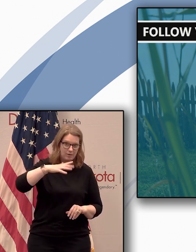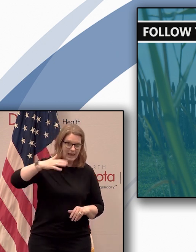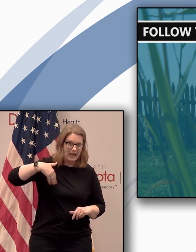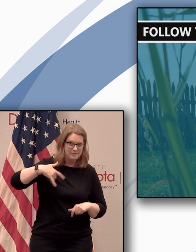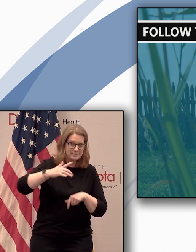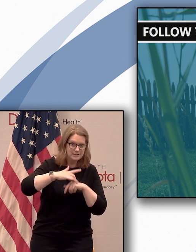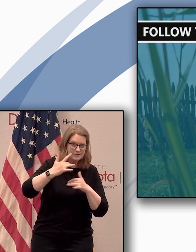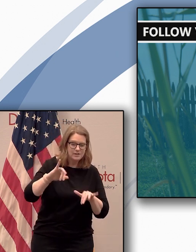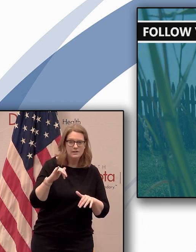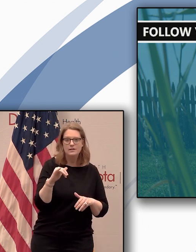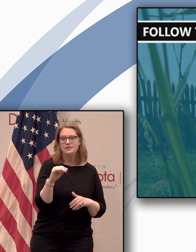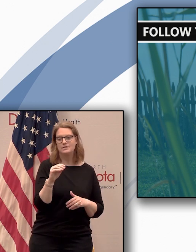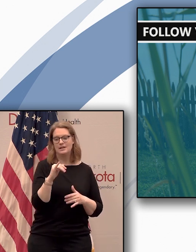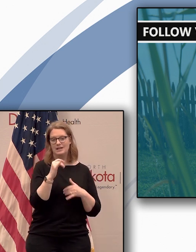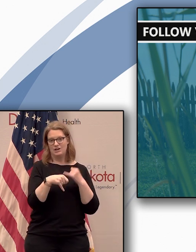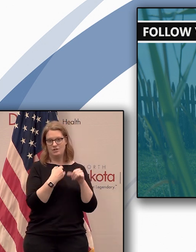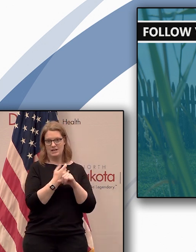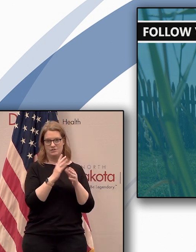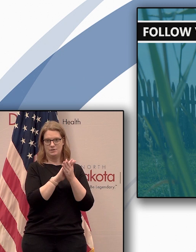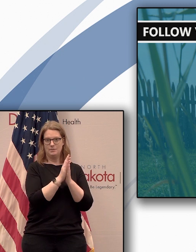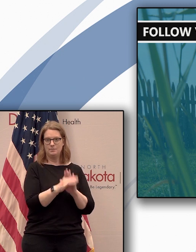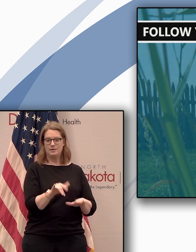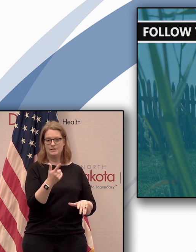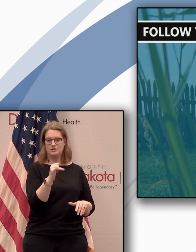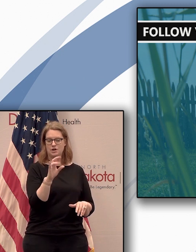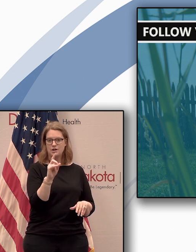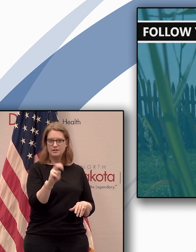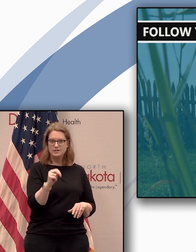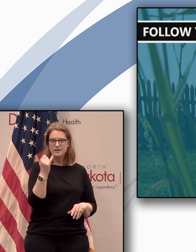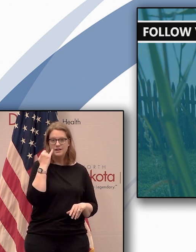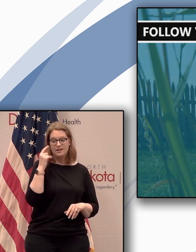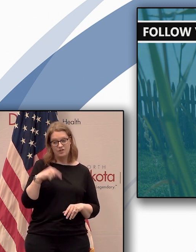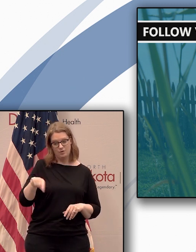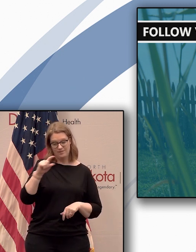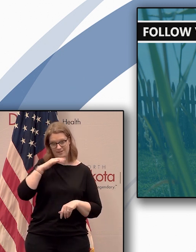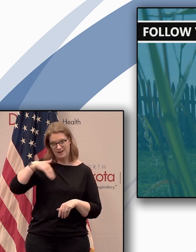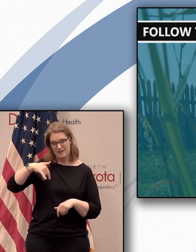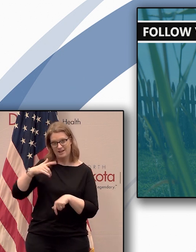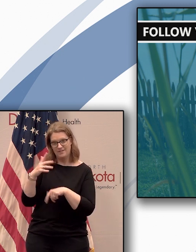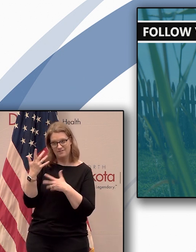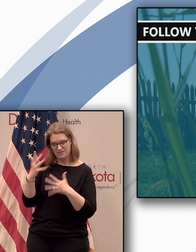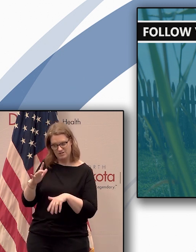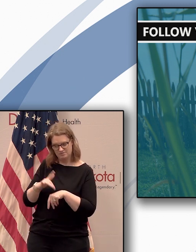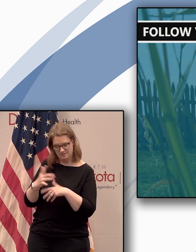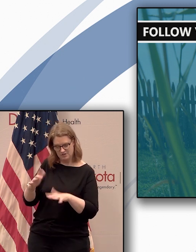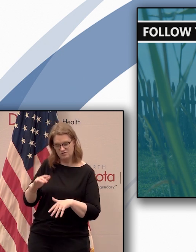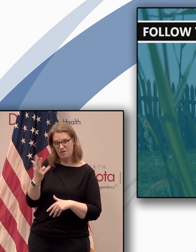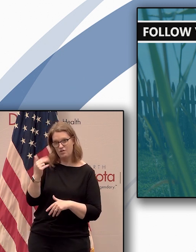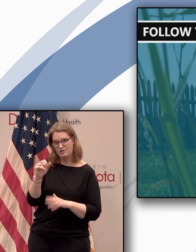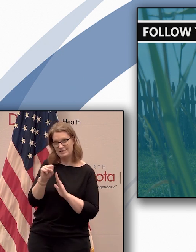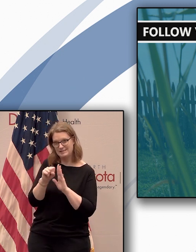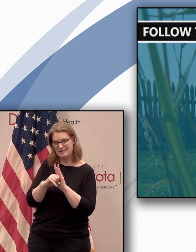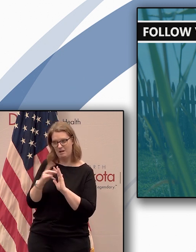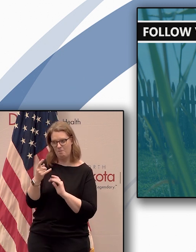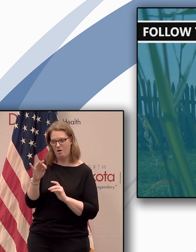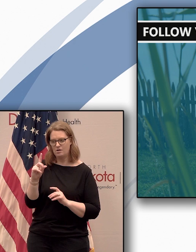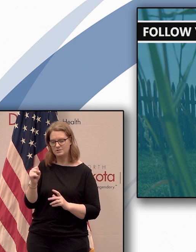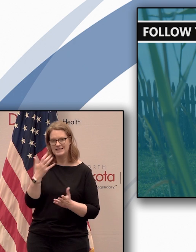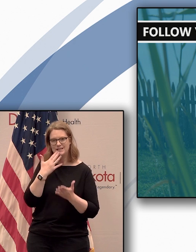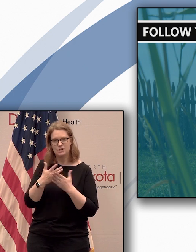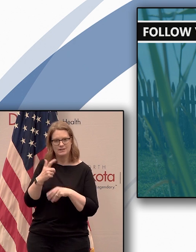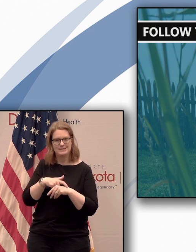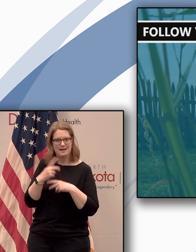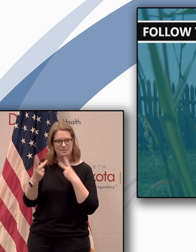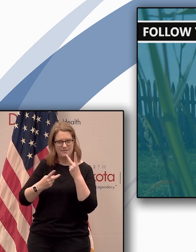this might be a good weekend to drive up there. If you haven't been to one of our 13 state parks, it might be a good time to visit them. And we